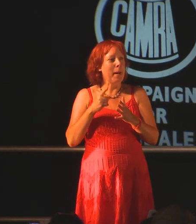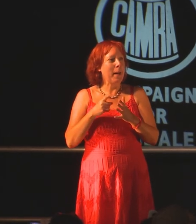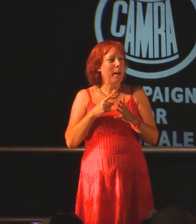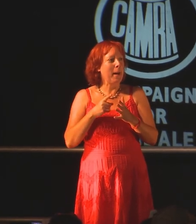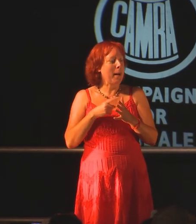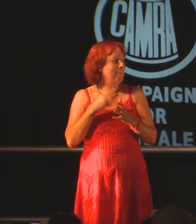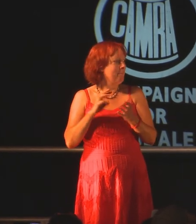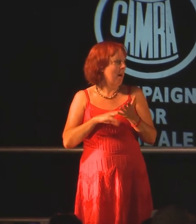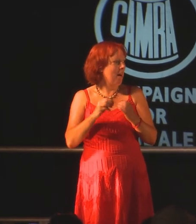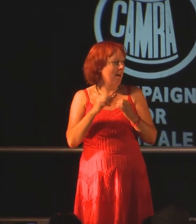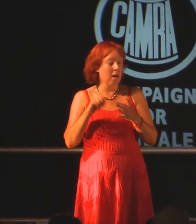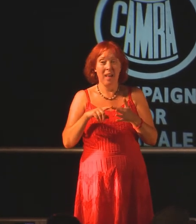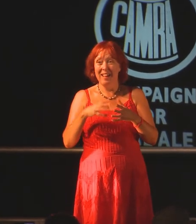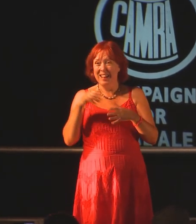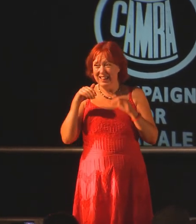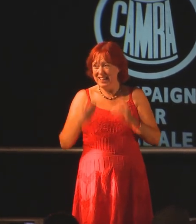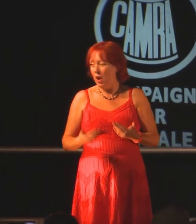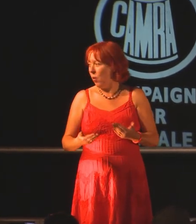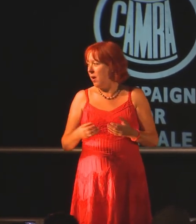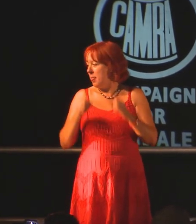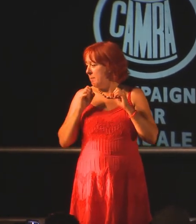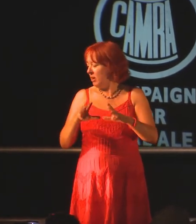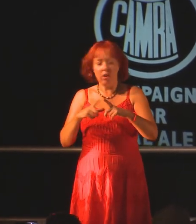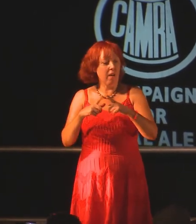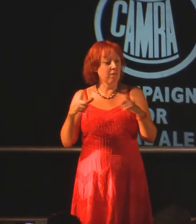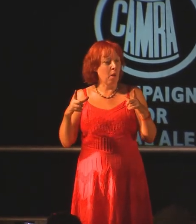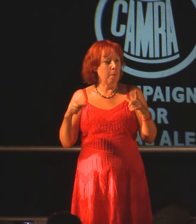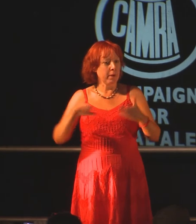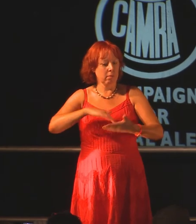And now the magic envelope. Oh.